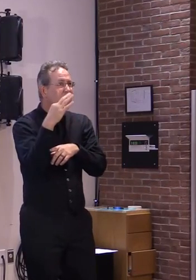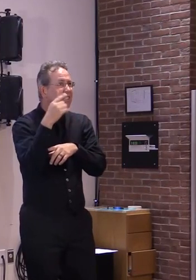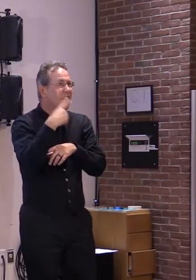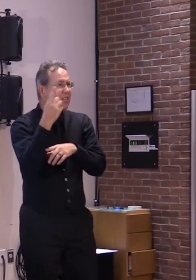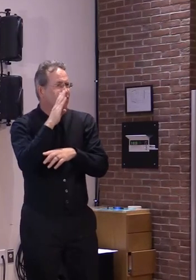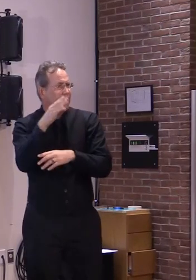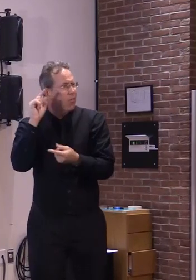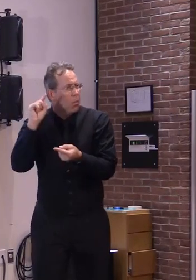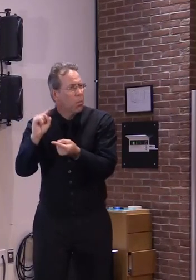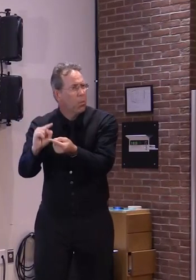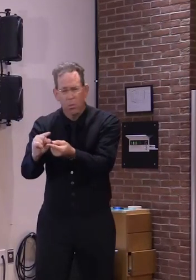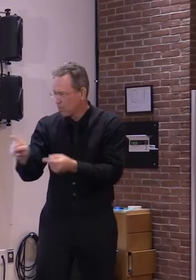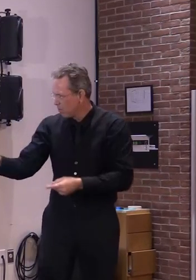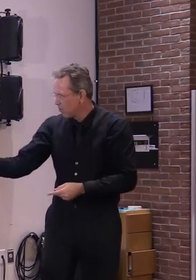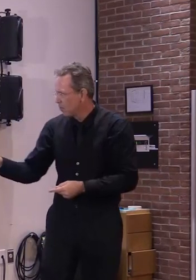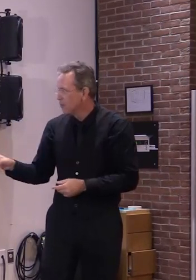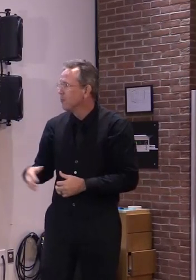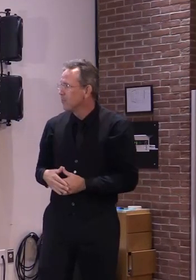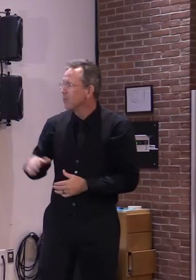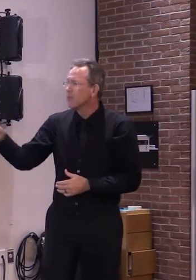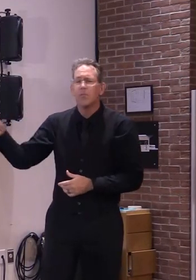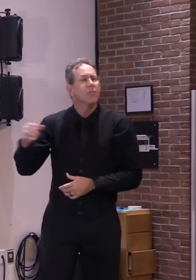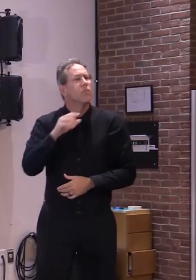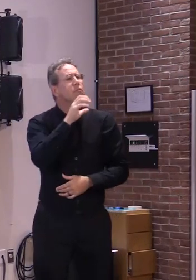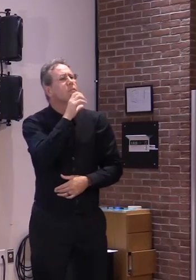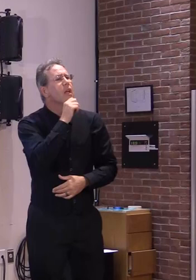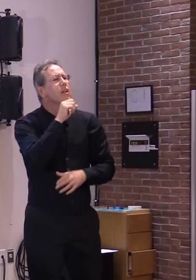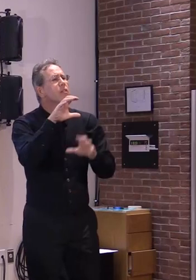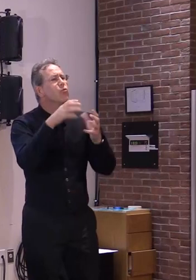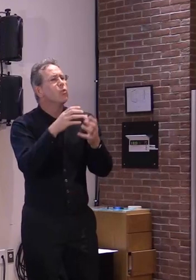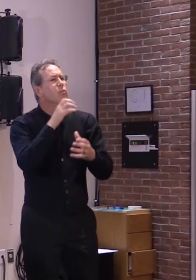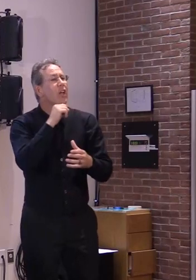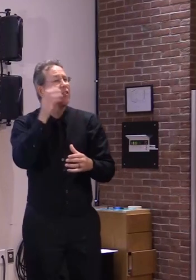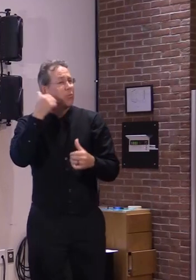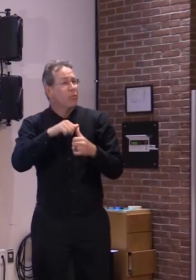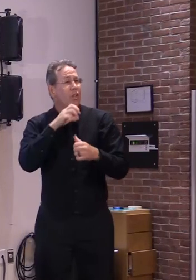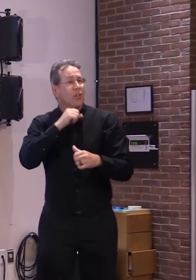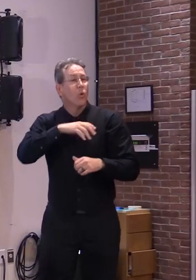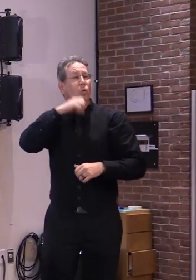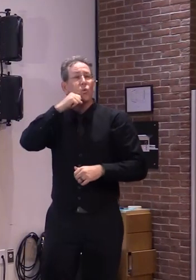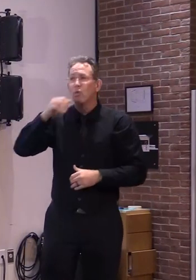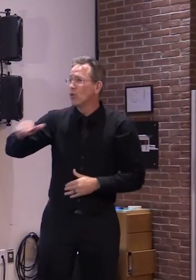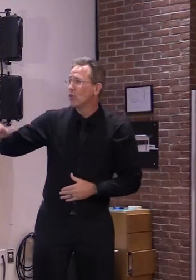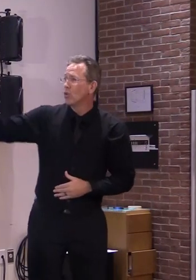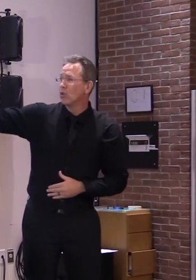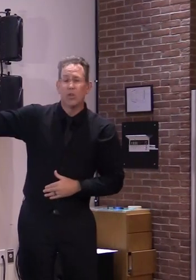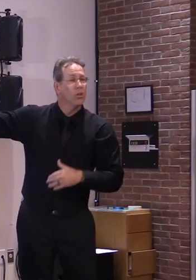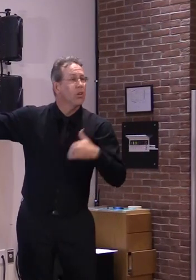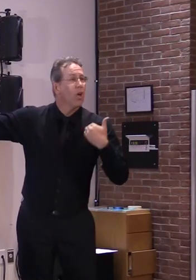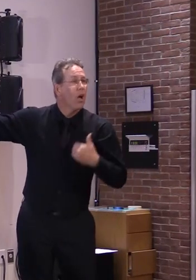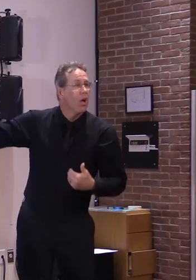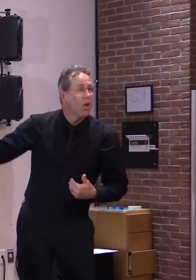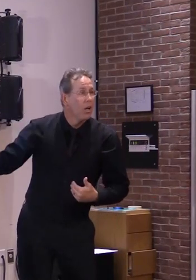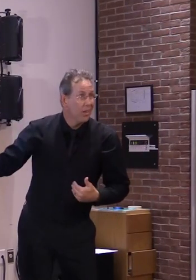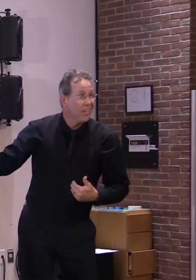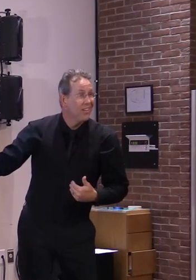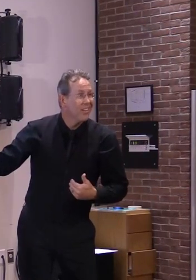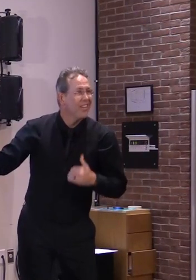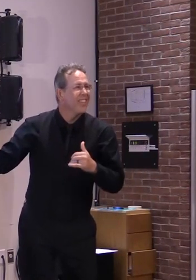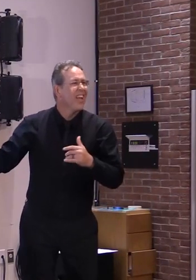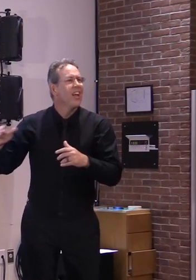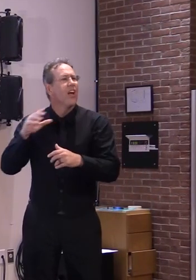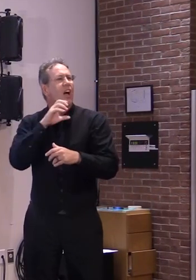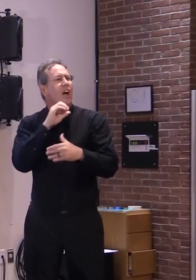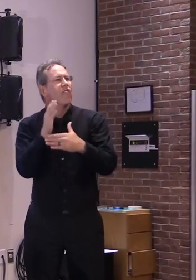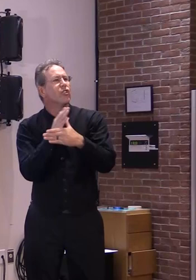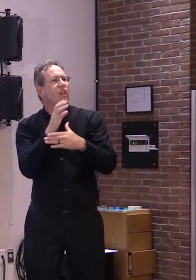are staying very low, we have seen an increase in the median age of new cases, which stood at just under 30 years old